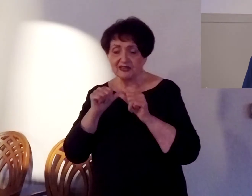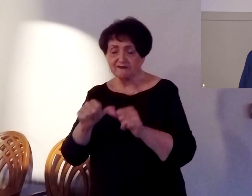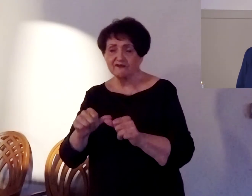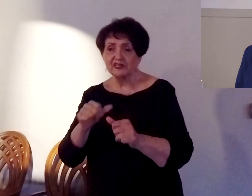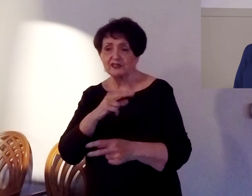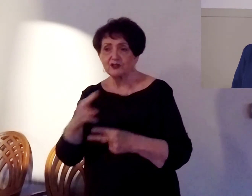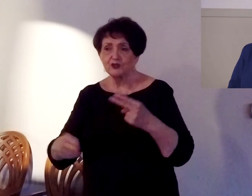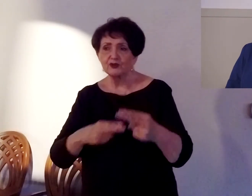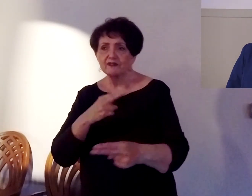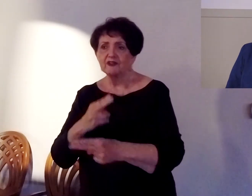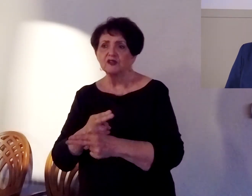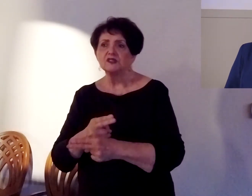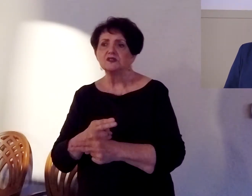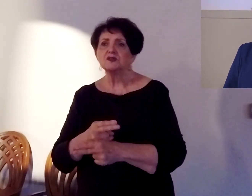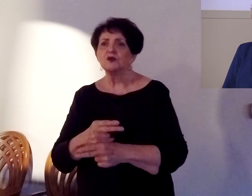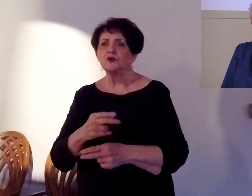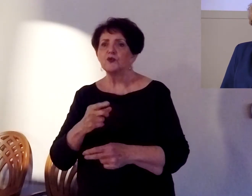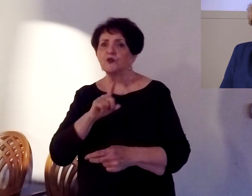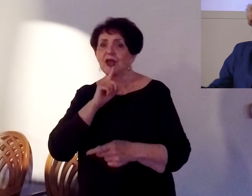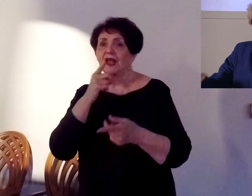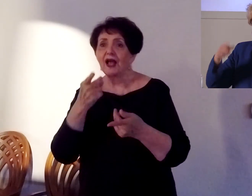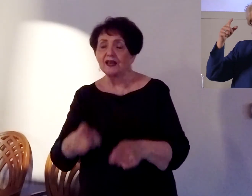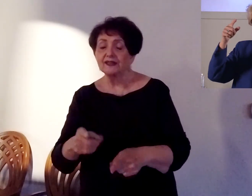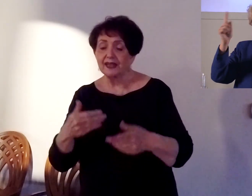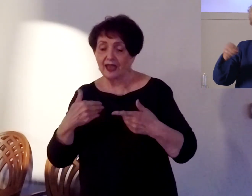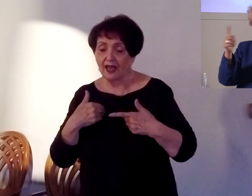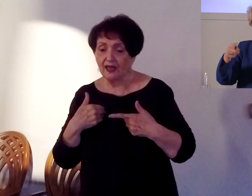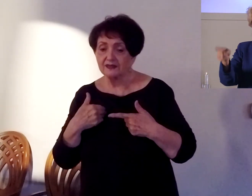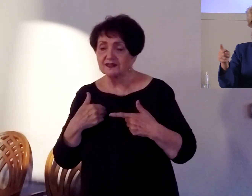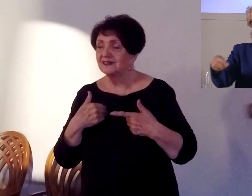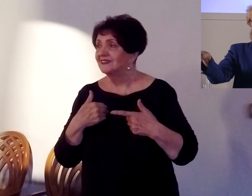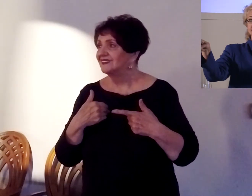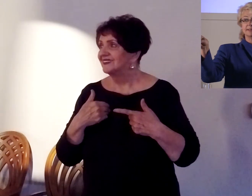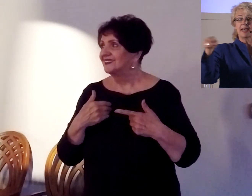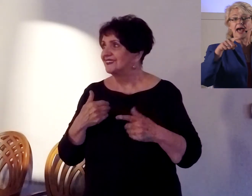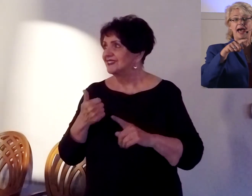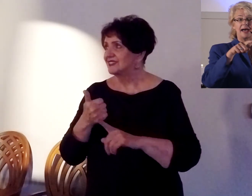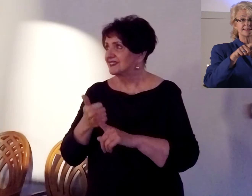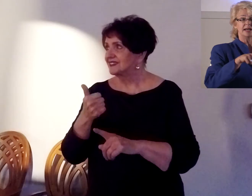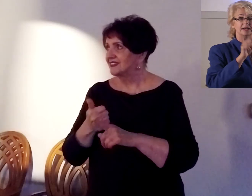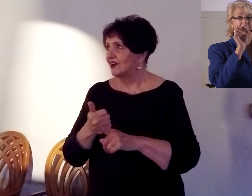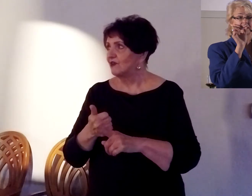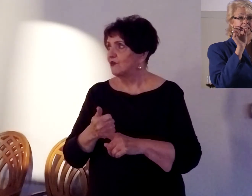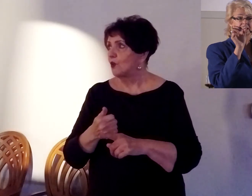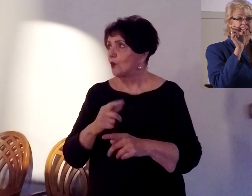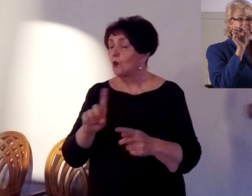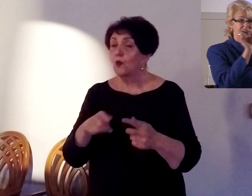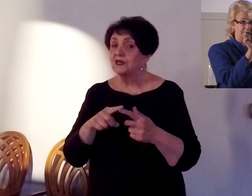universal ultimate reality has a self when it individualizes as